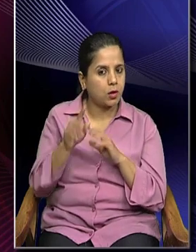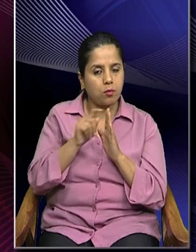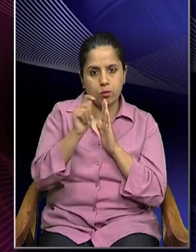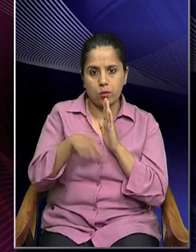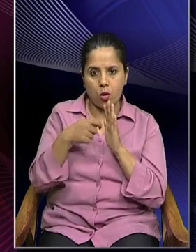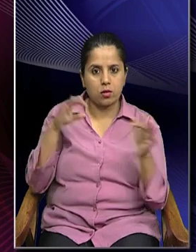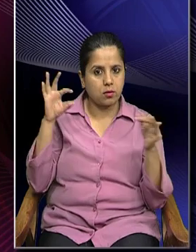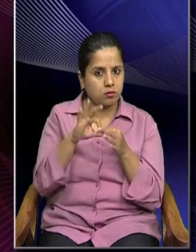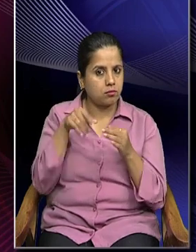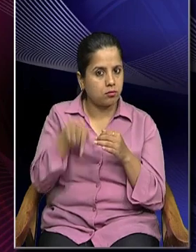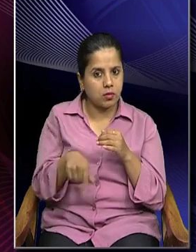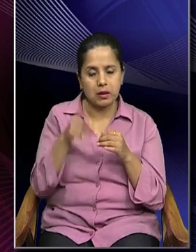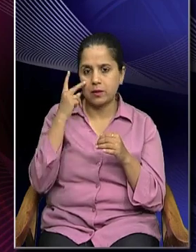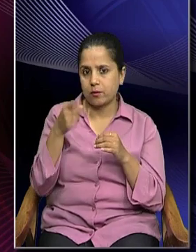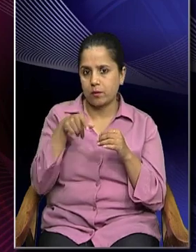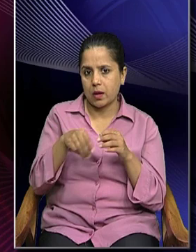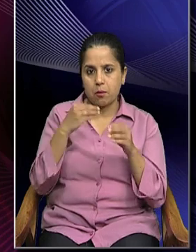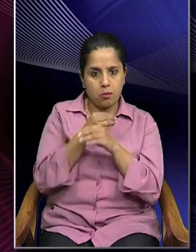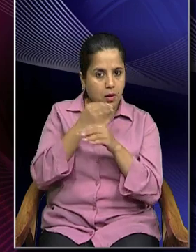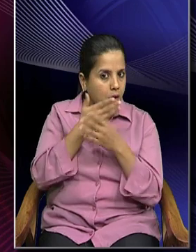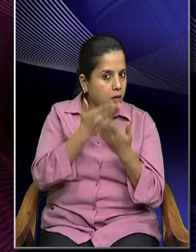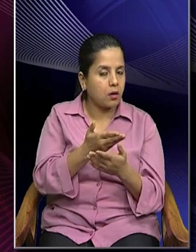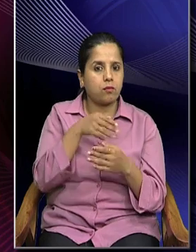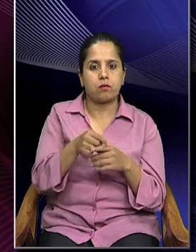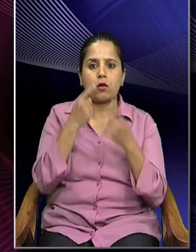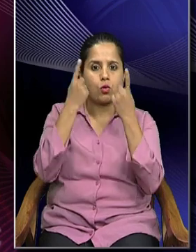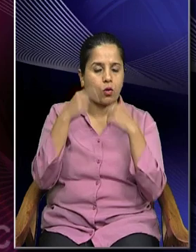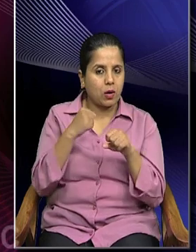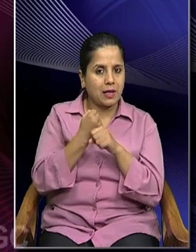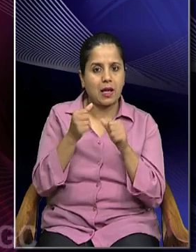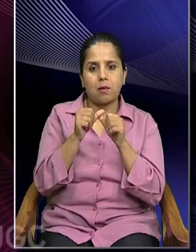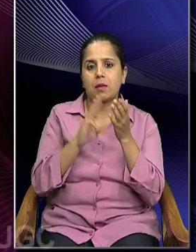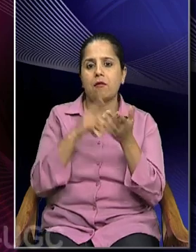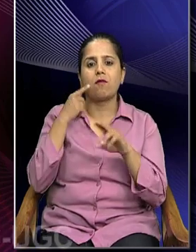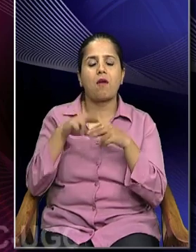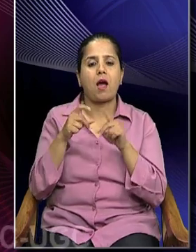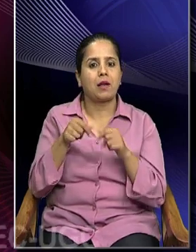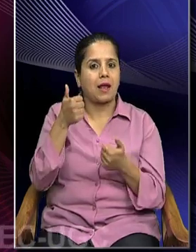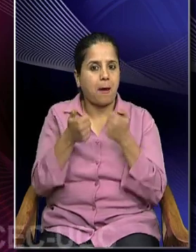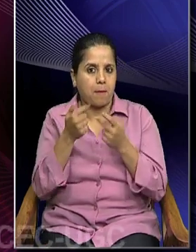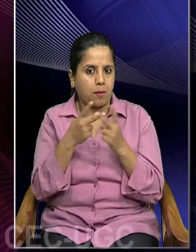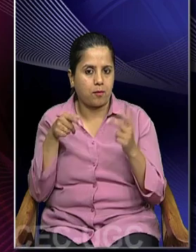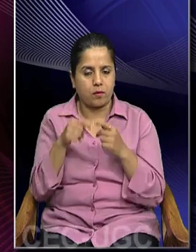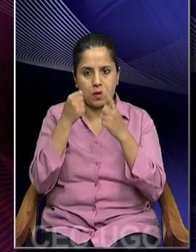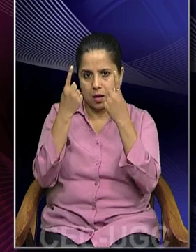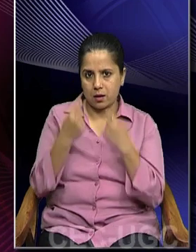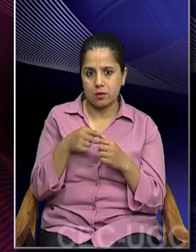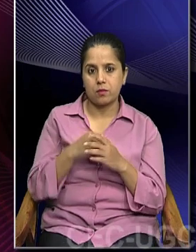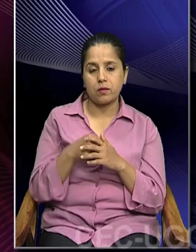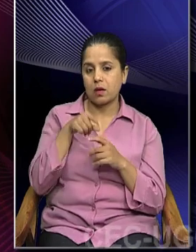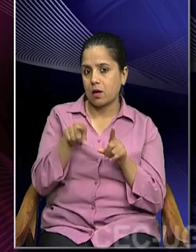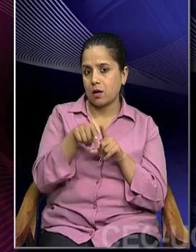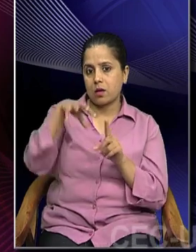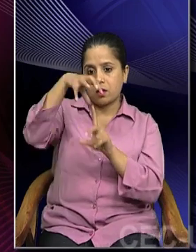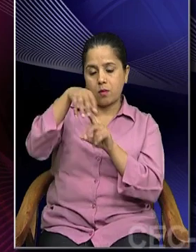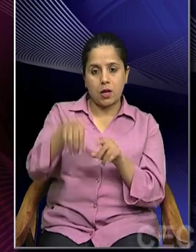project-based assessment, peer assessment and the gamified assessments. And this particular Department